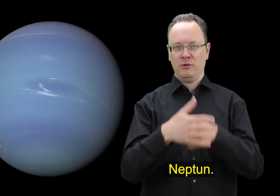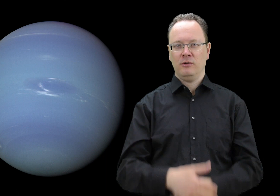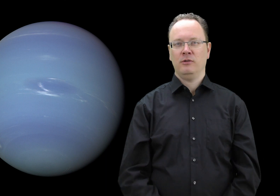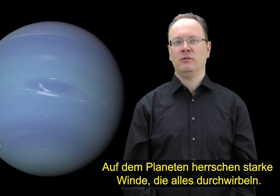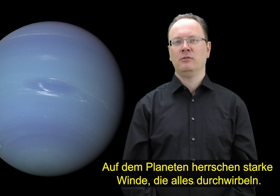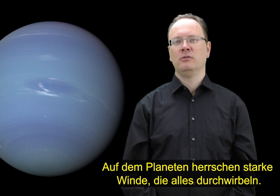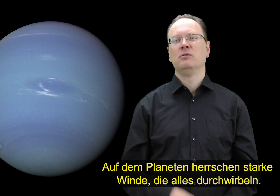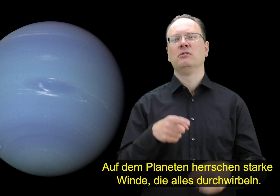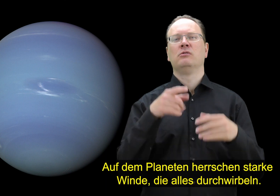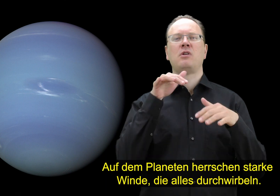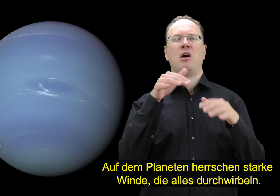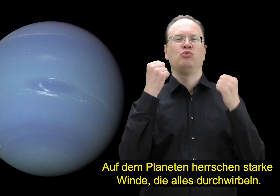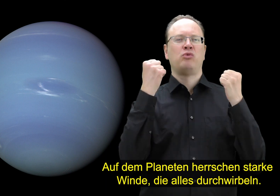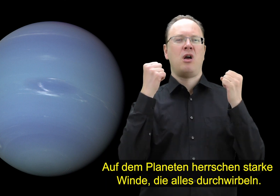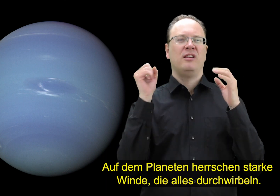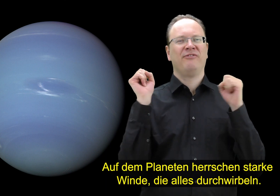This is Saturn.